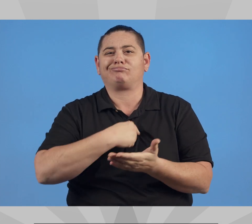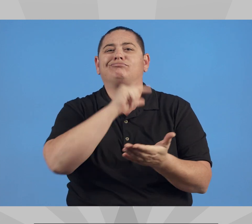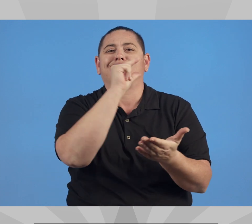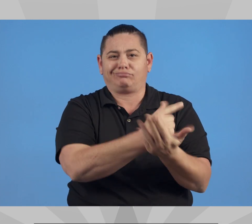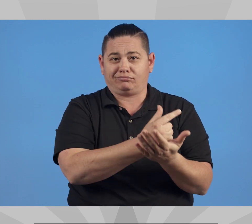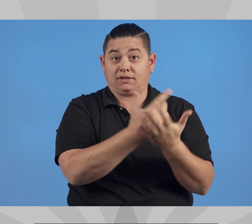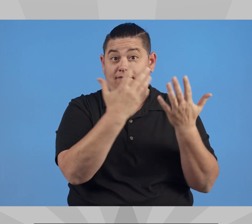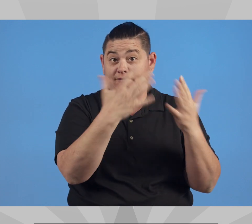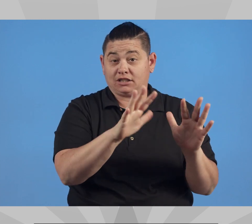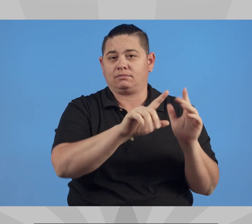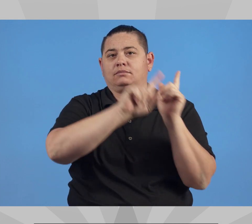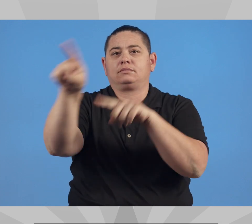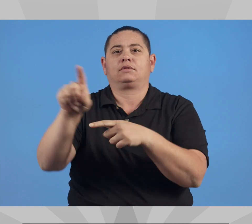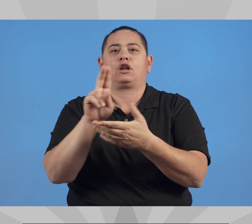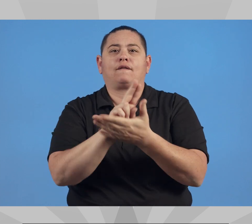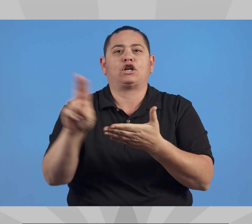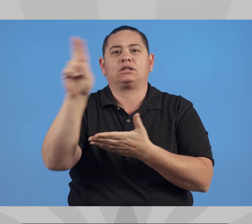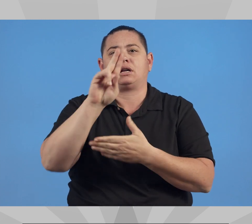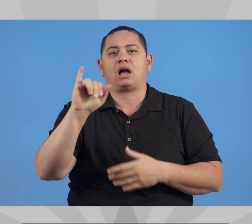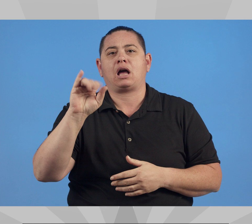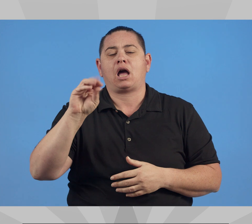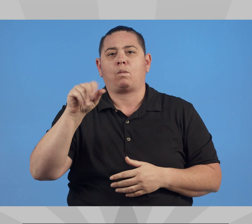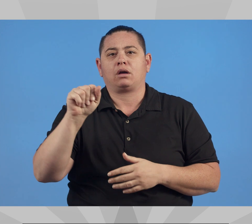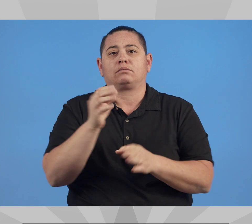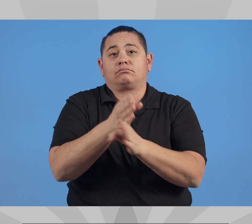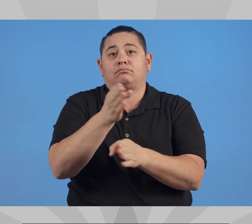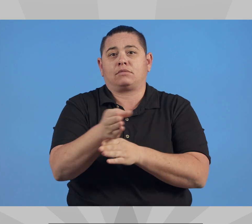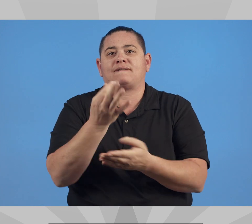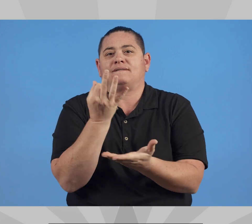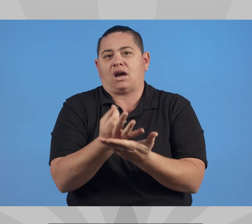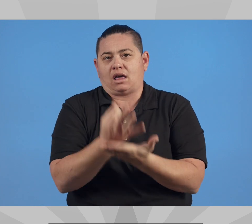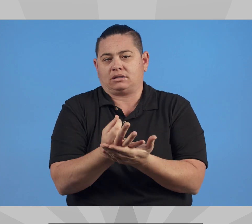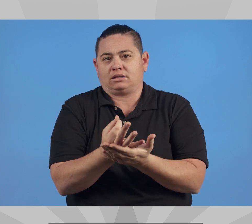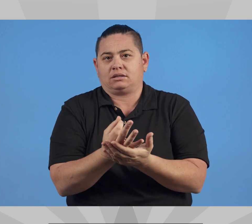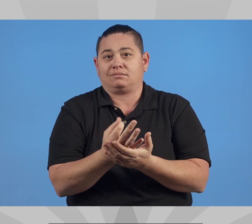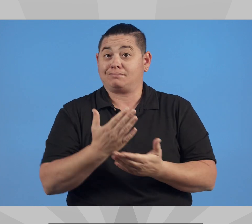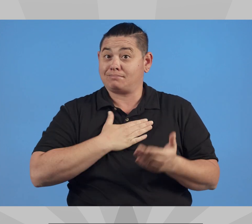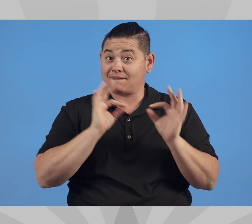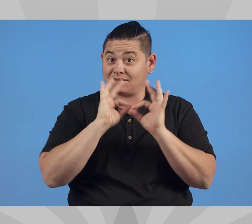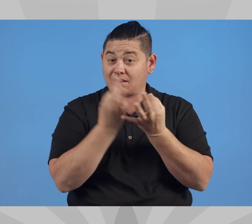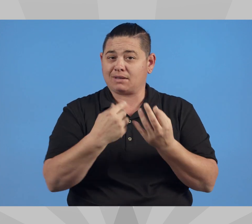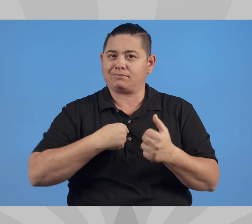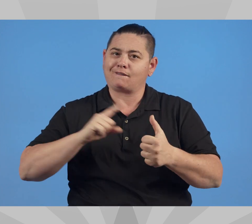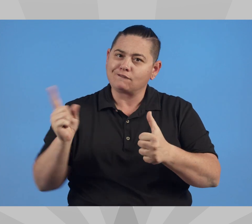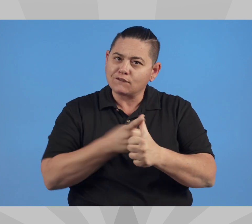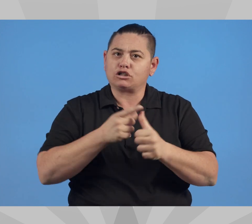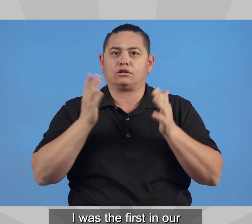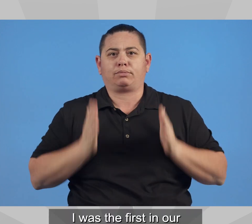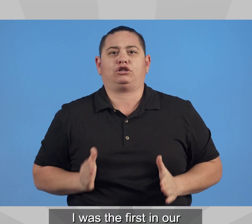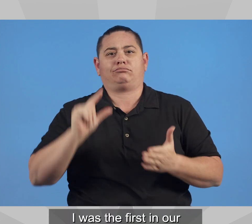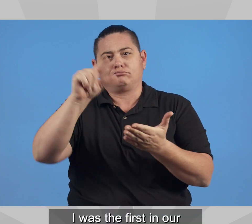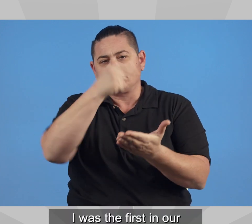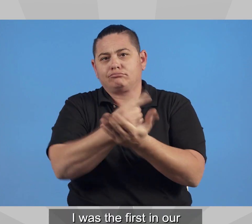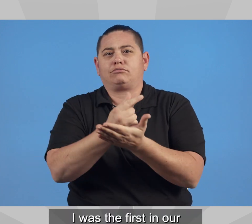I graduated from a public school and attended the University of Iowa, attaining a finance degree.